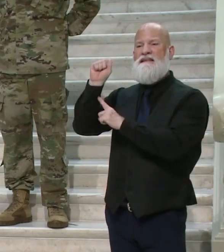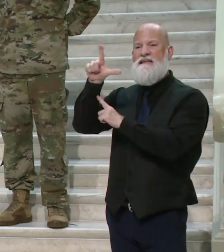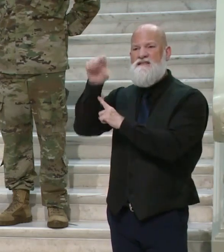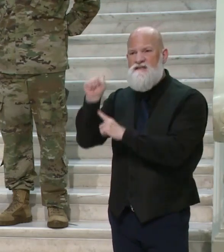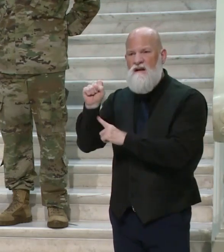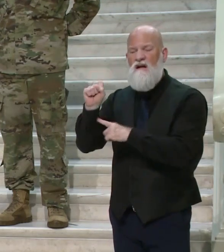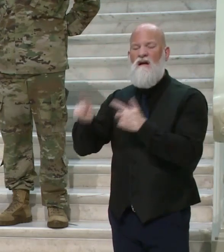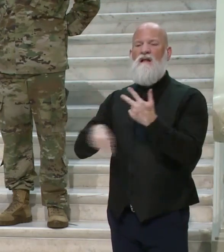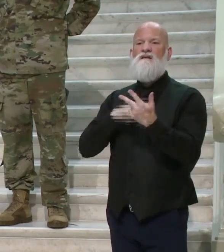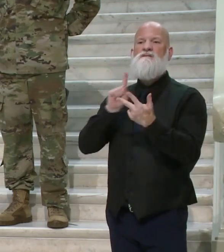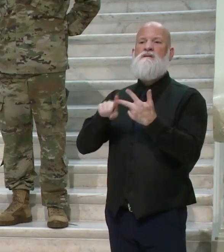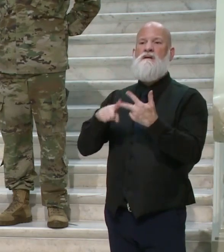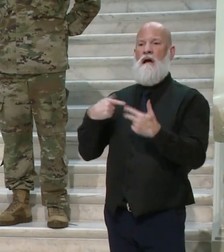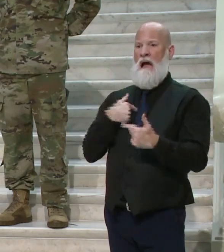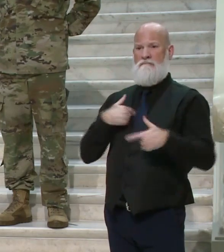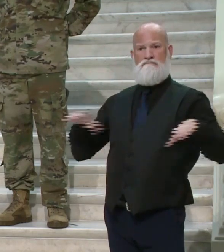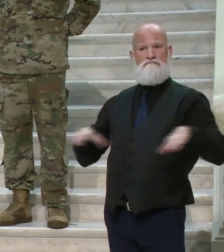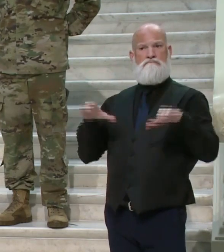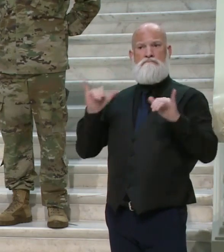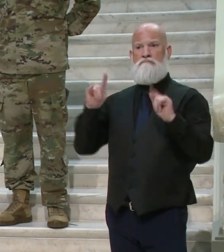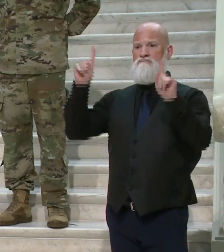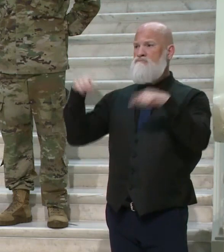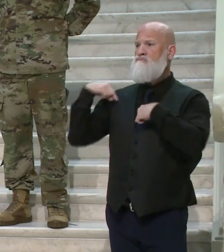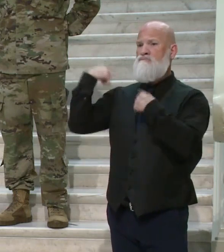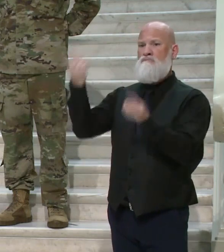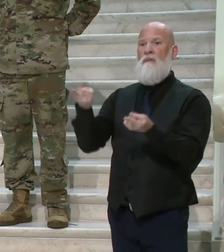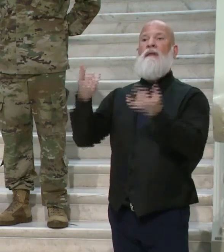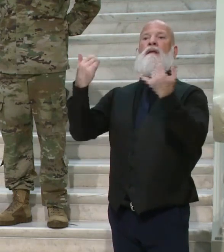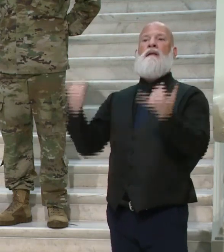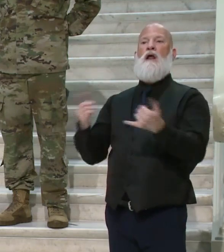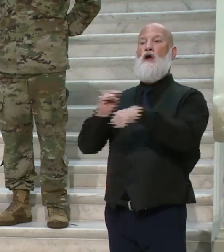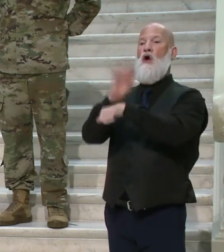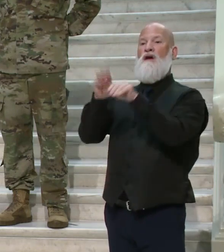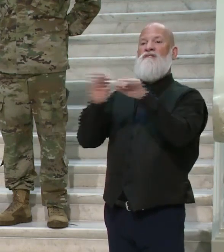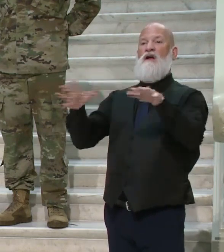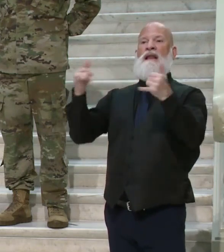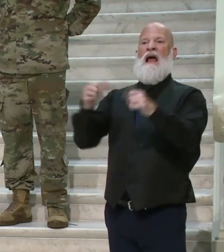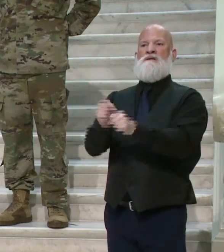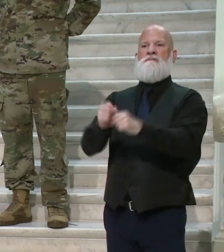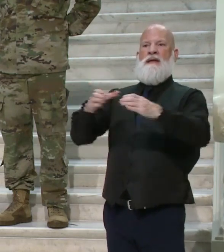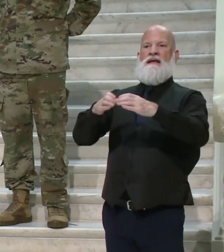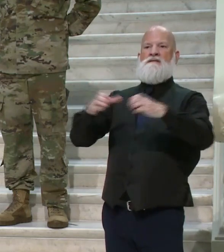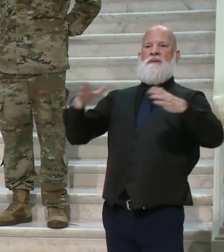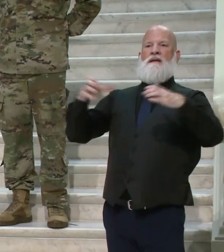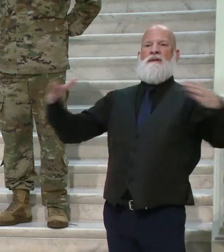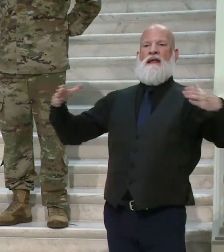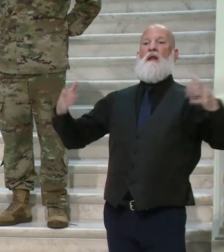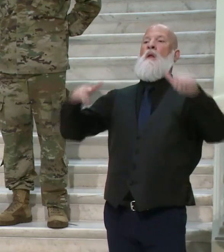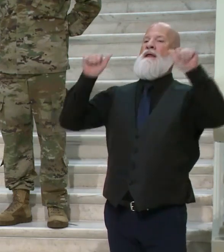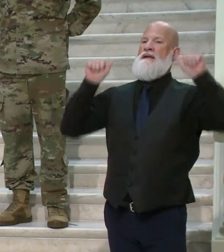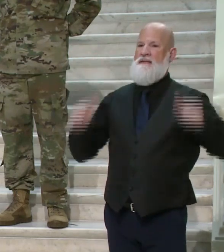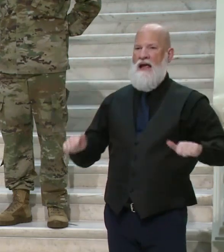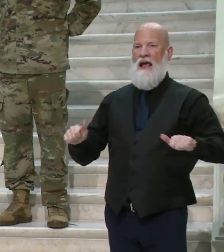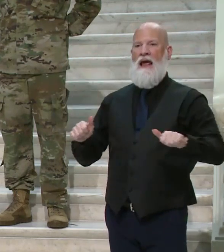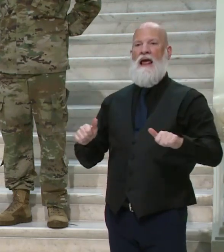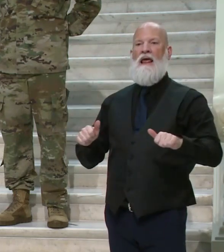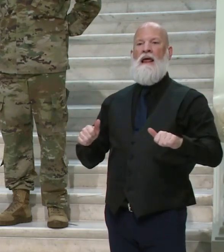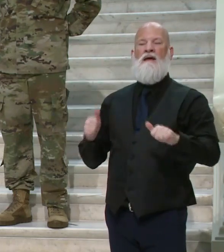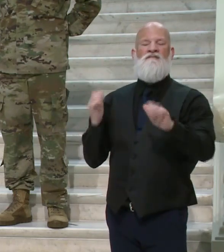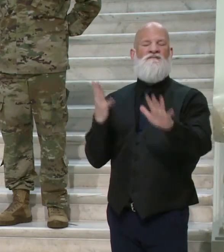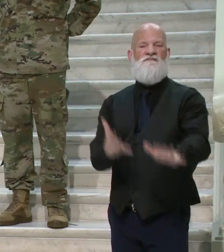we had our first cases. But now we're really ramping up to a capacity where we can almost immediately, when a case is